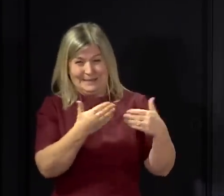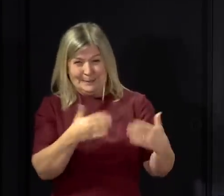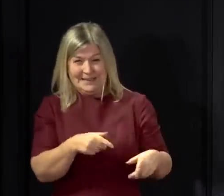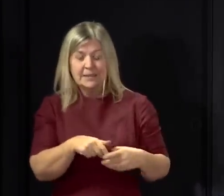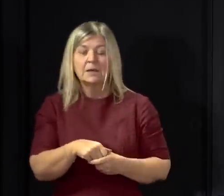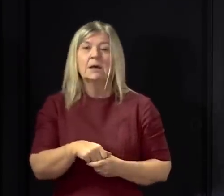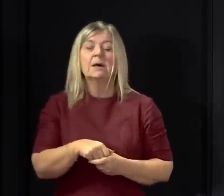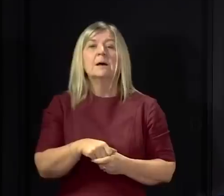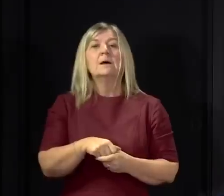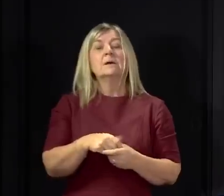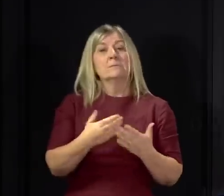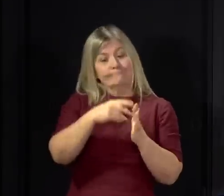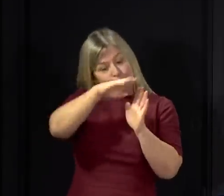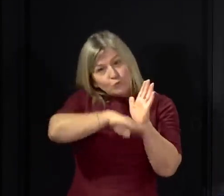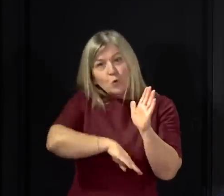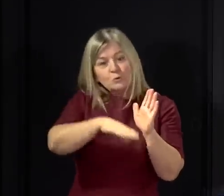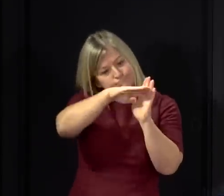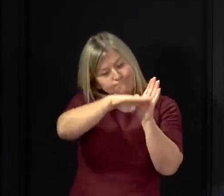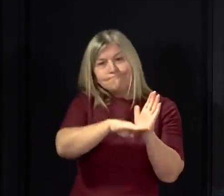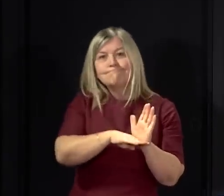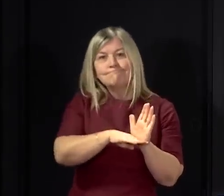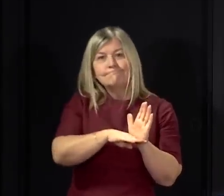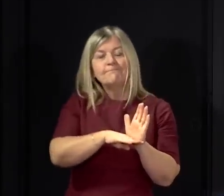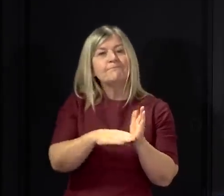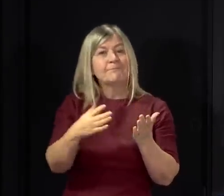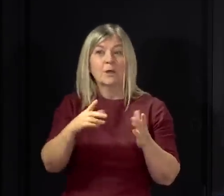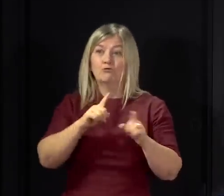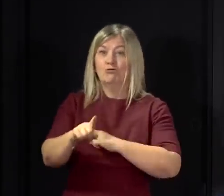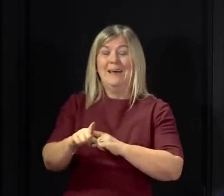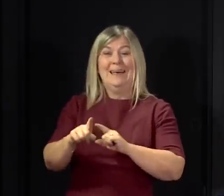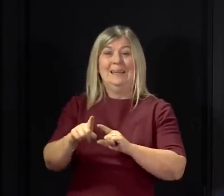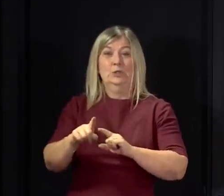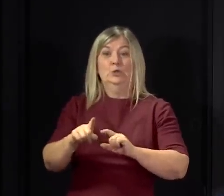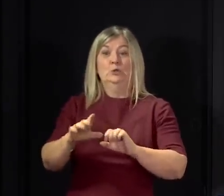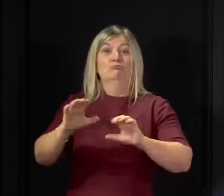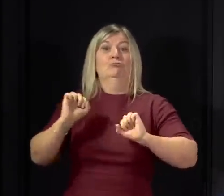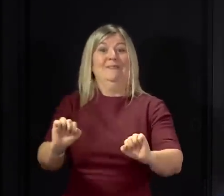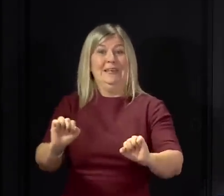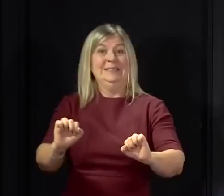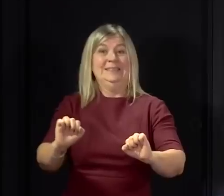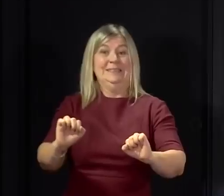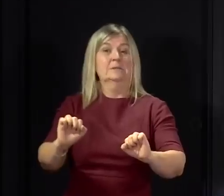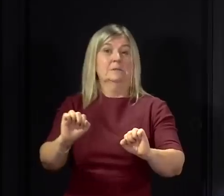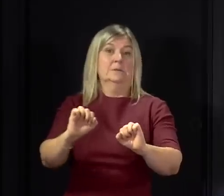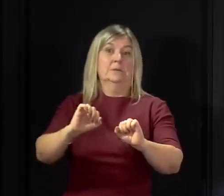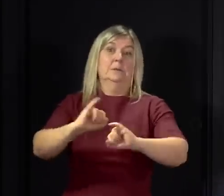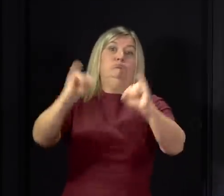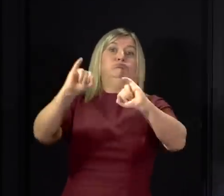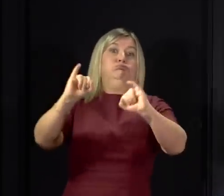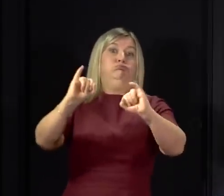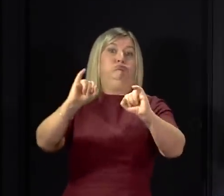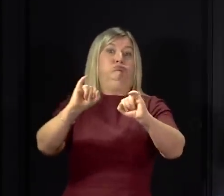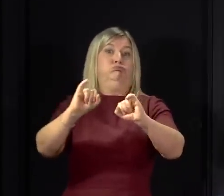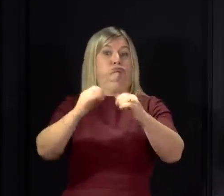on this basis, not as a result of what is happening in the here and now, but to stop a situation deteriorating, is hard for people to accept.